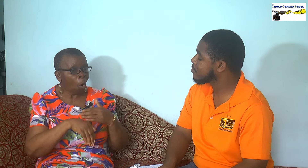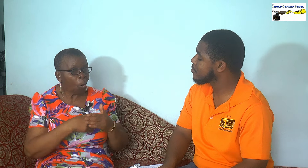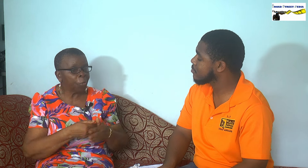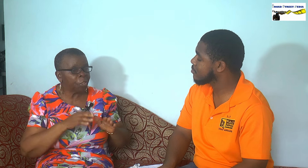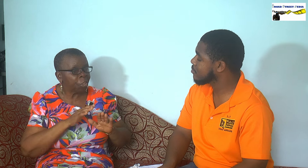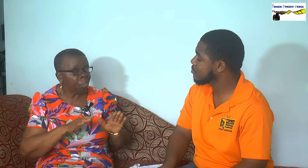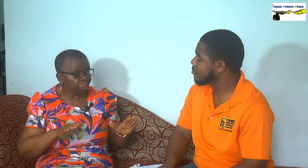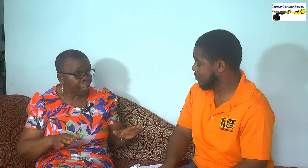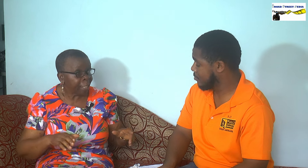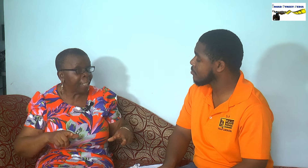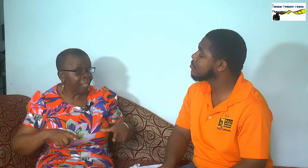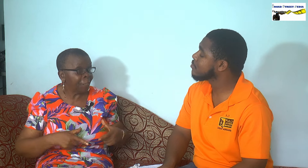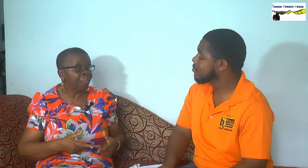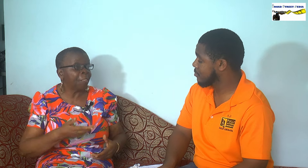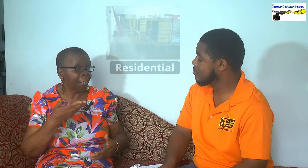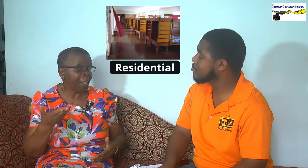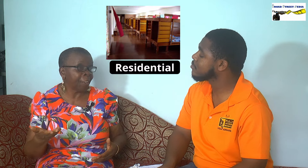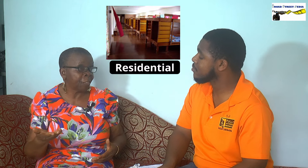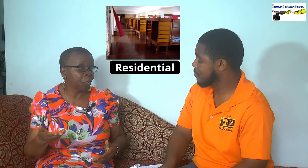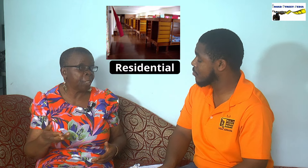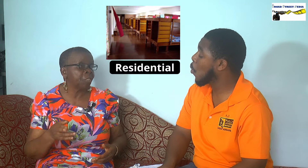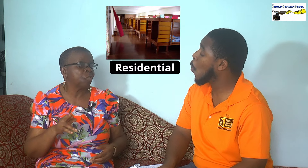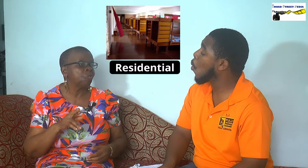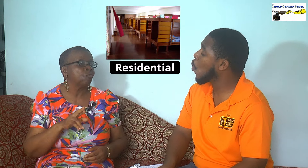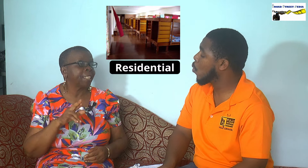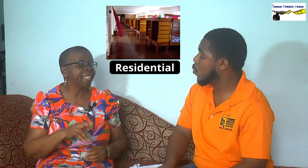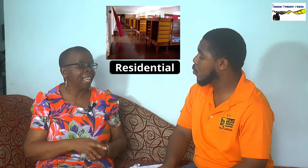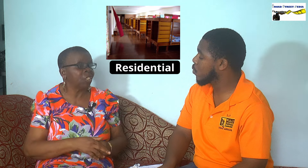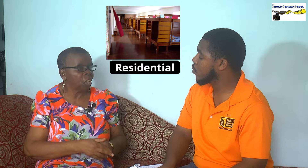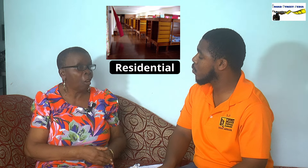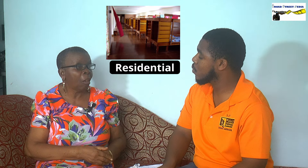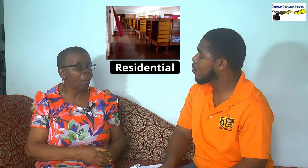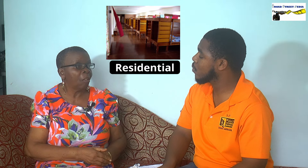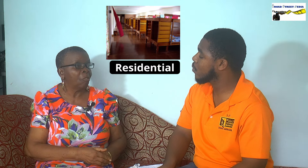all the children live there, so it's residential.